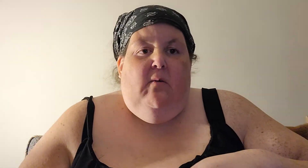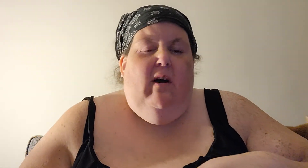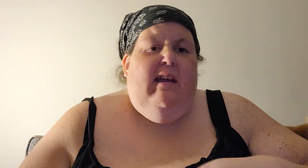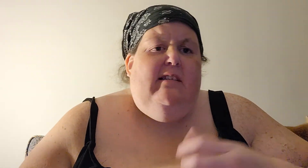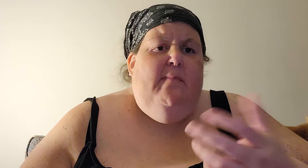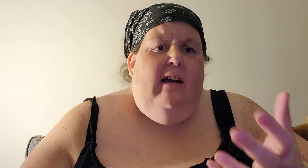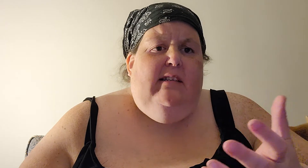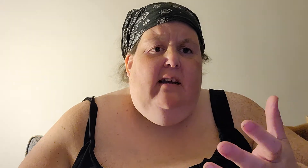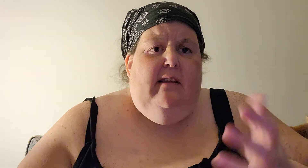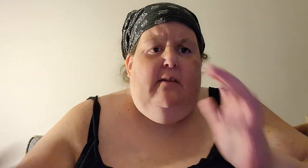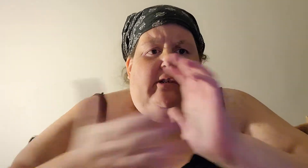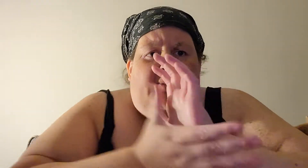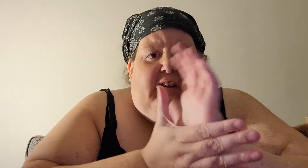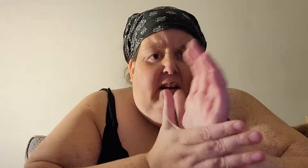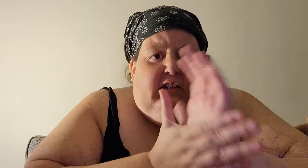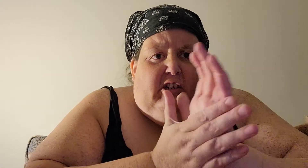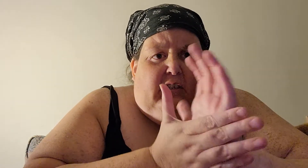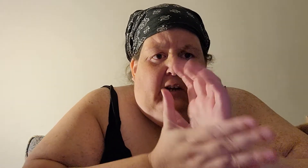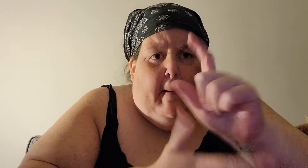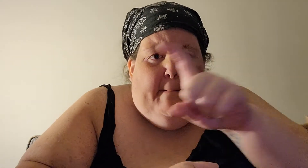I guess my sign language would be,